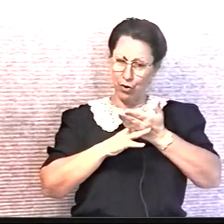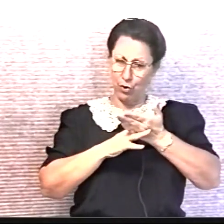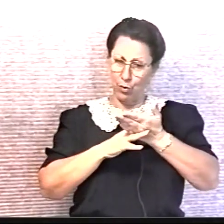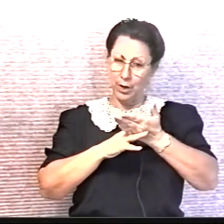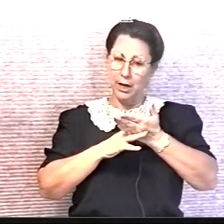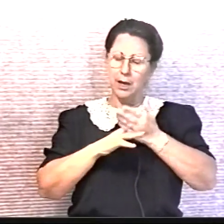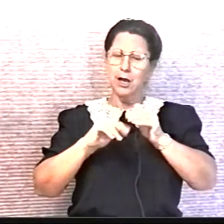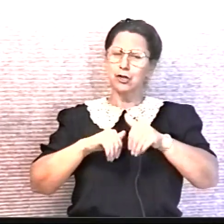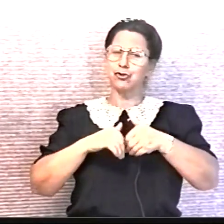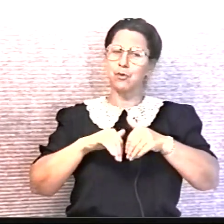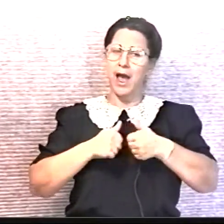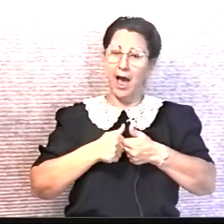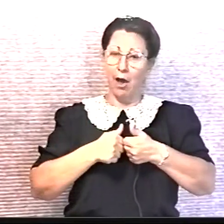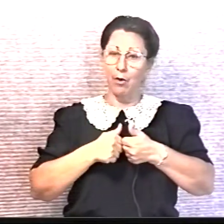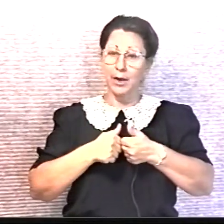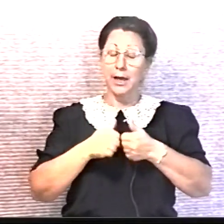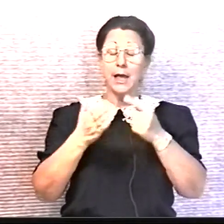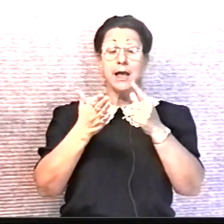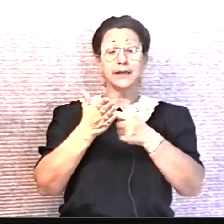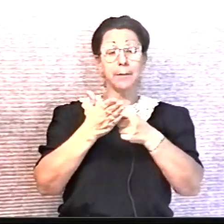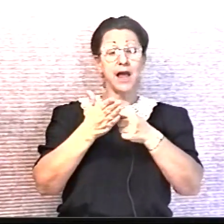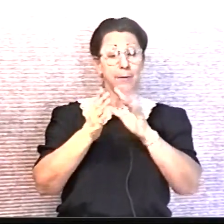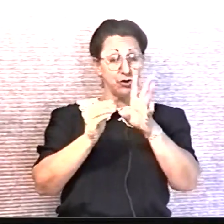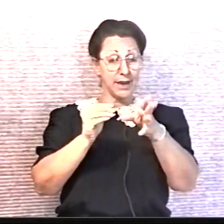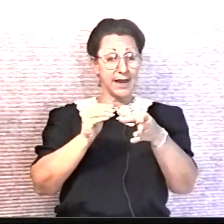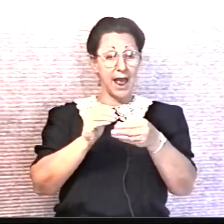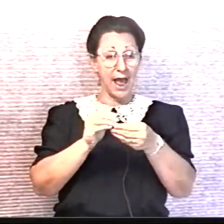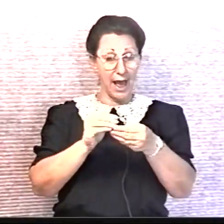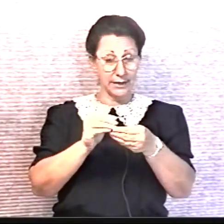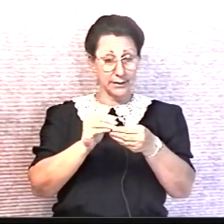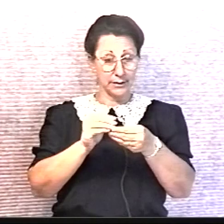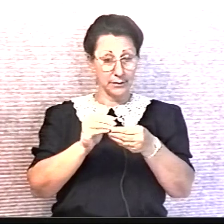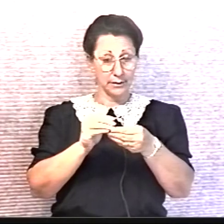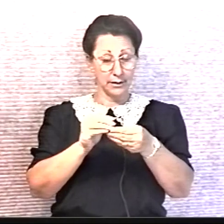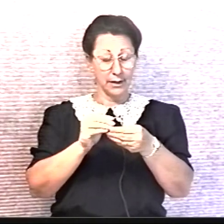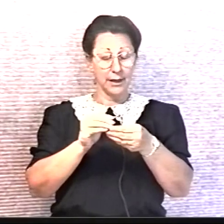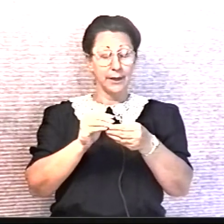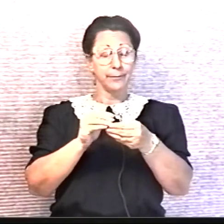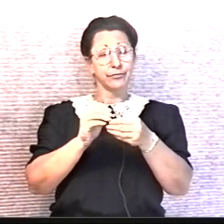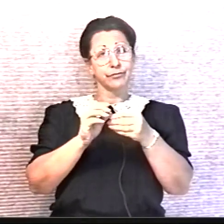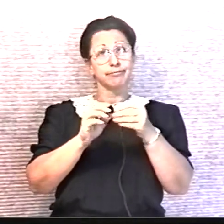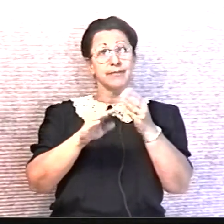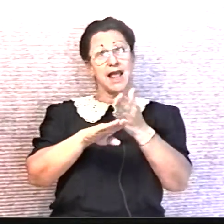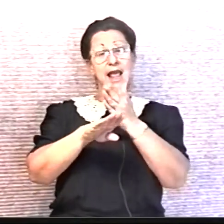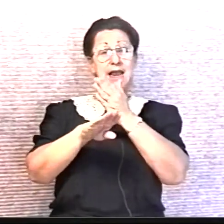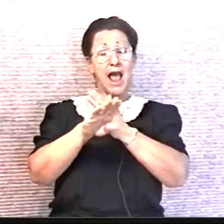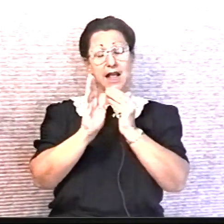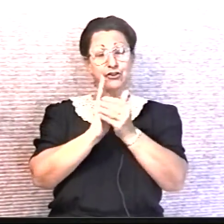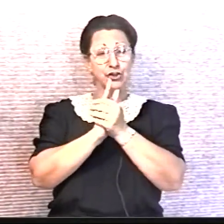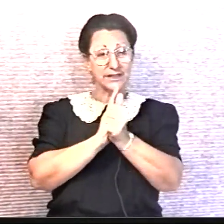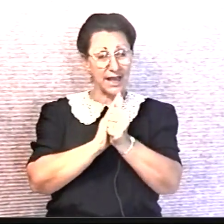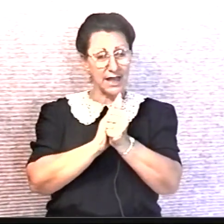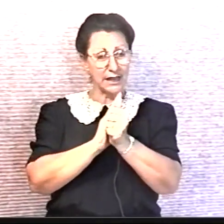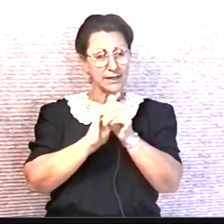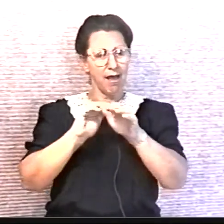through to how. Sometimes you can add, enhance your skills.